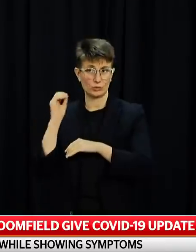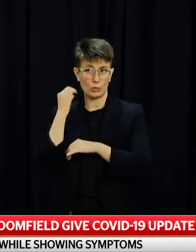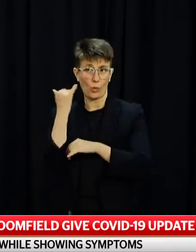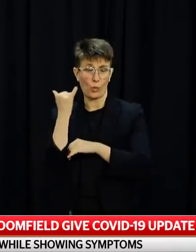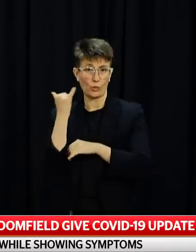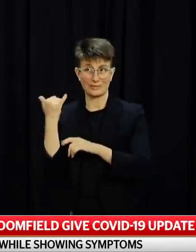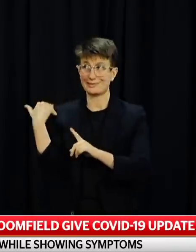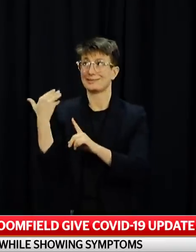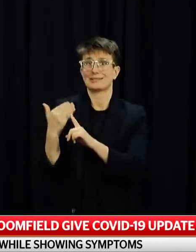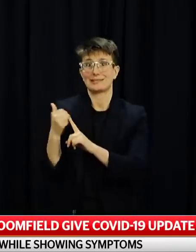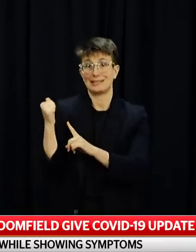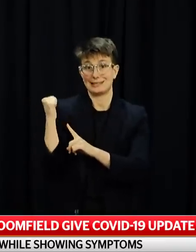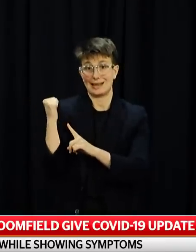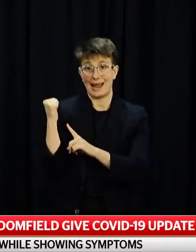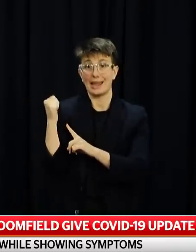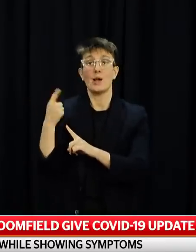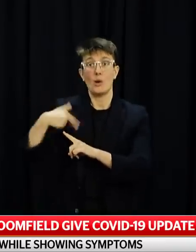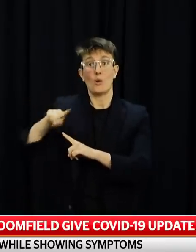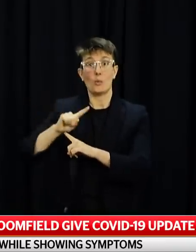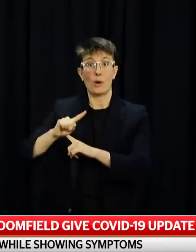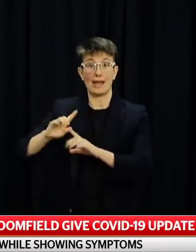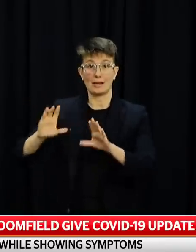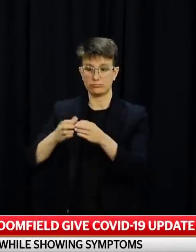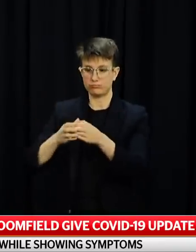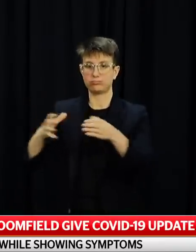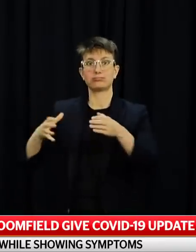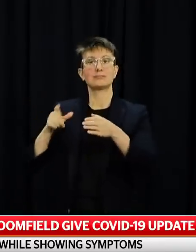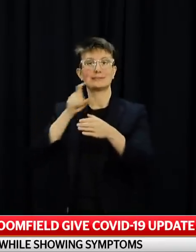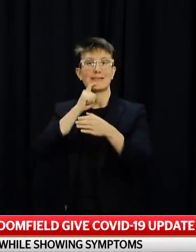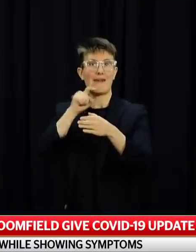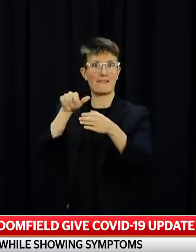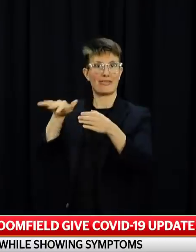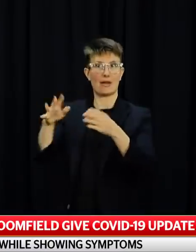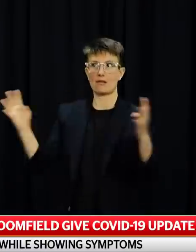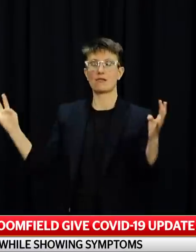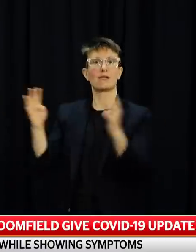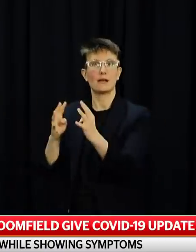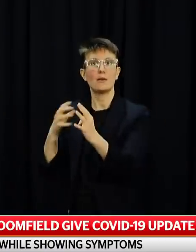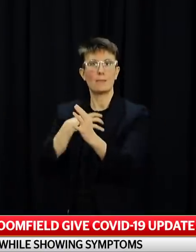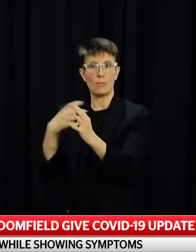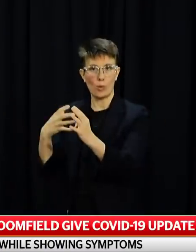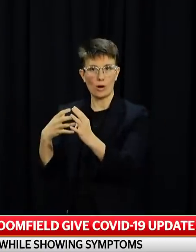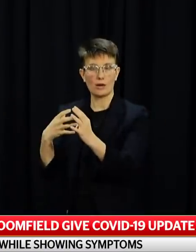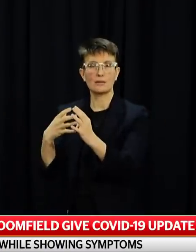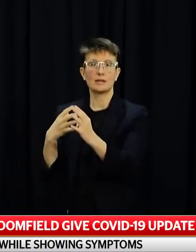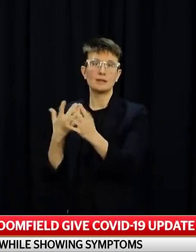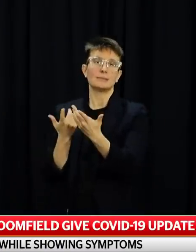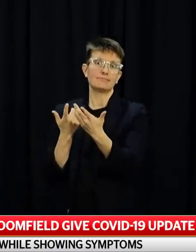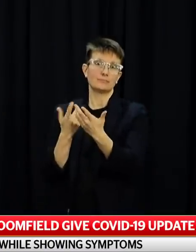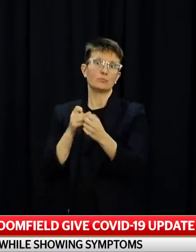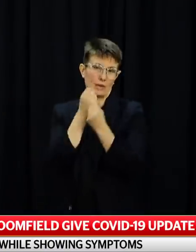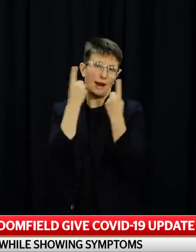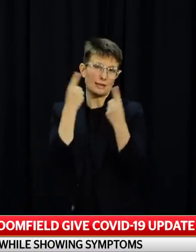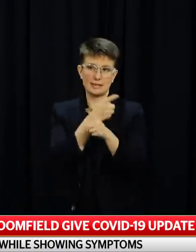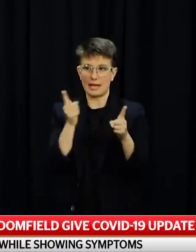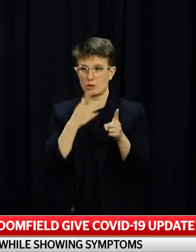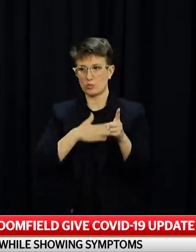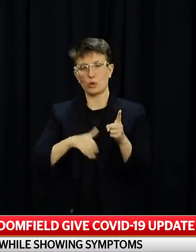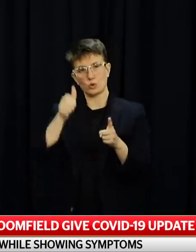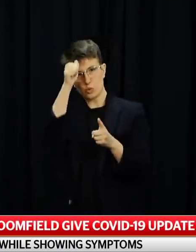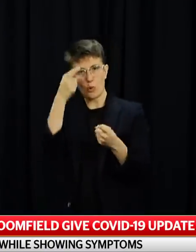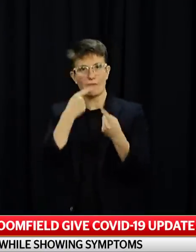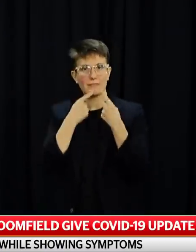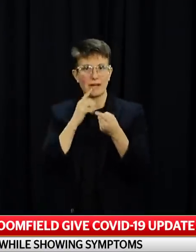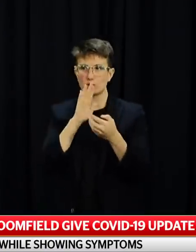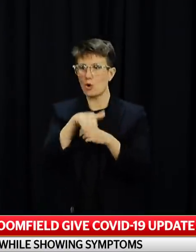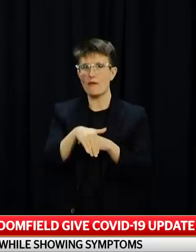staff numbers. I understand that many people have questions around alert levels, travel, and a range of other issues thrown up by